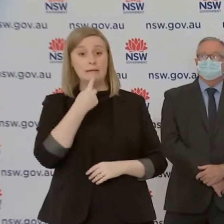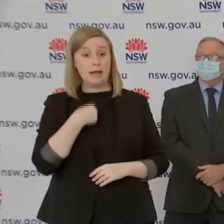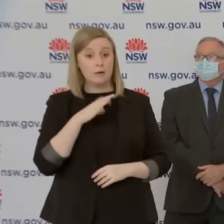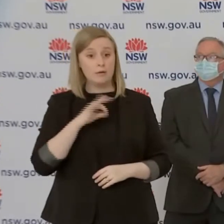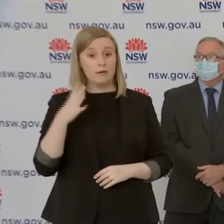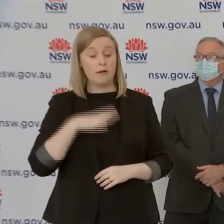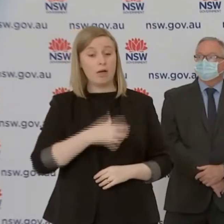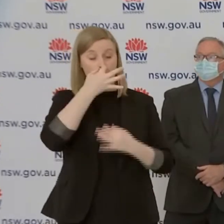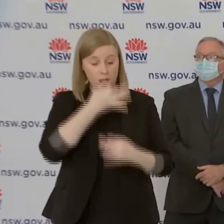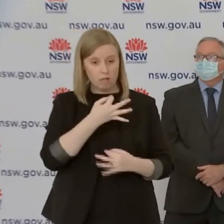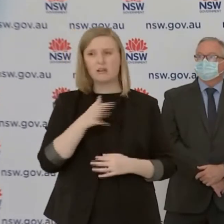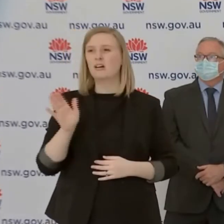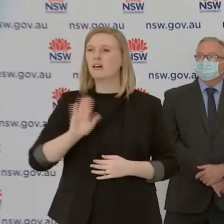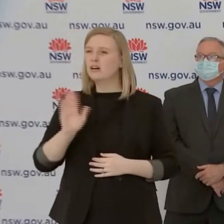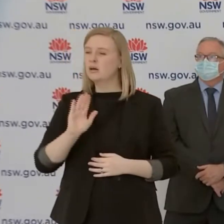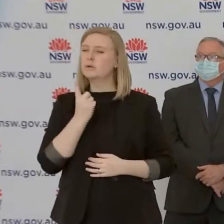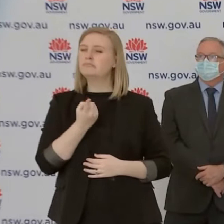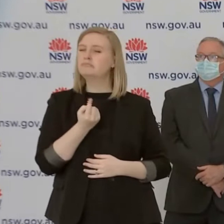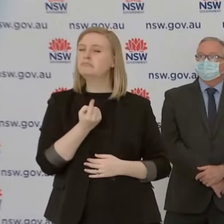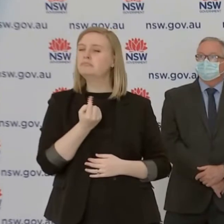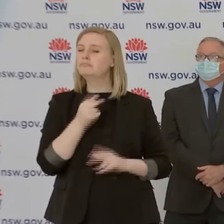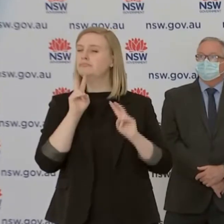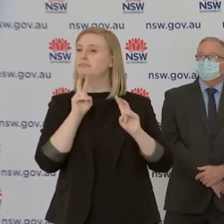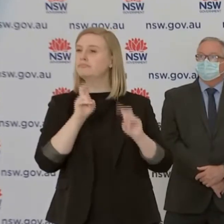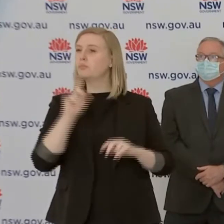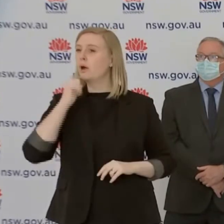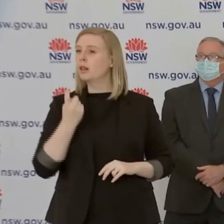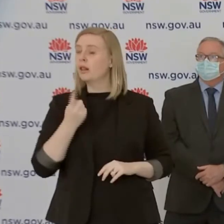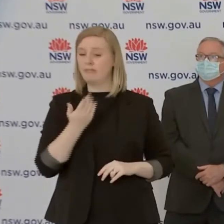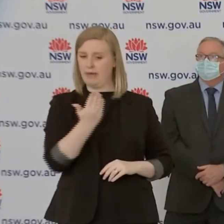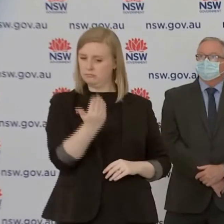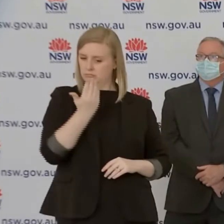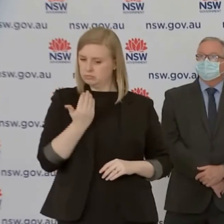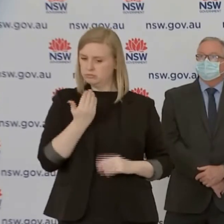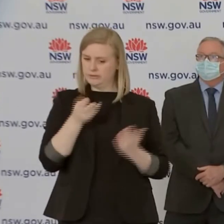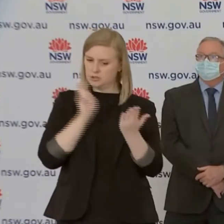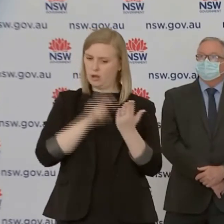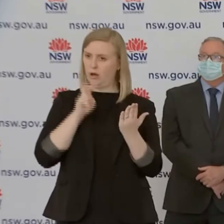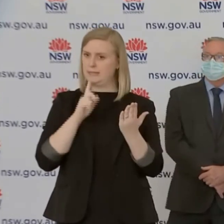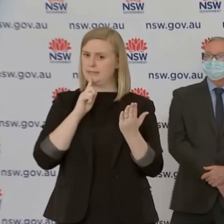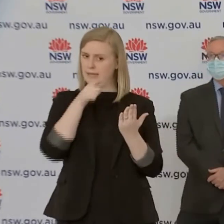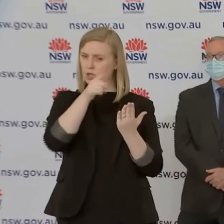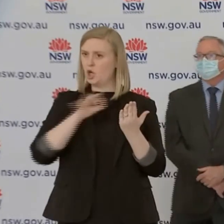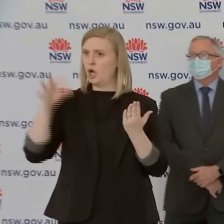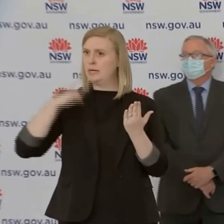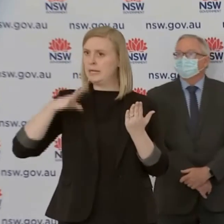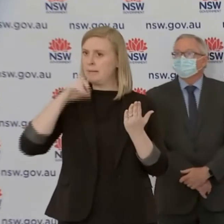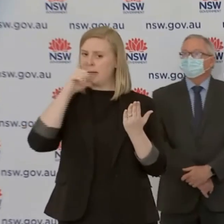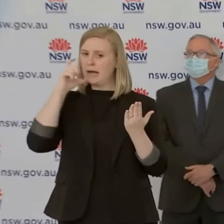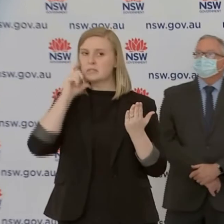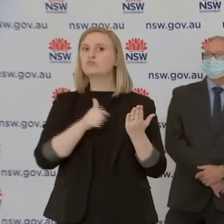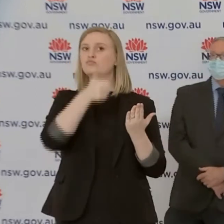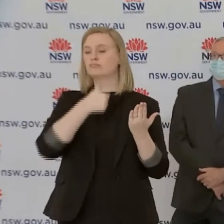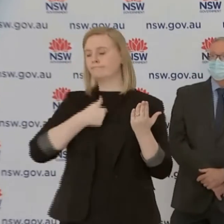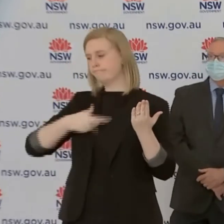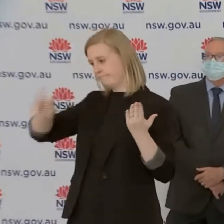of the stat deck or whatever else is produced by a person for not wearing a mask. The police officer will take that into account, will then make